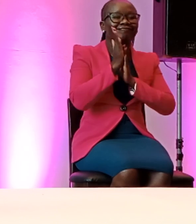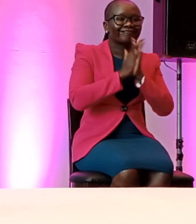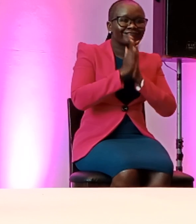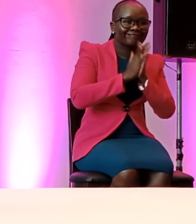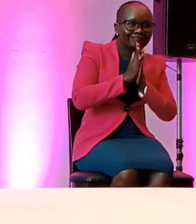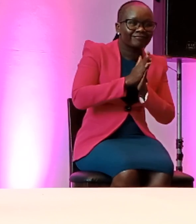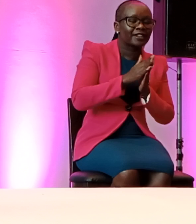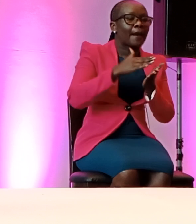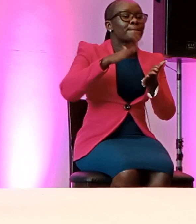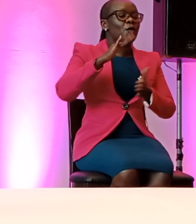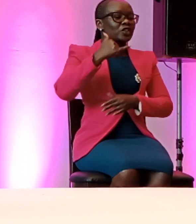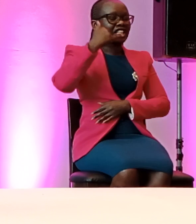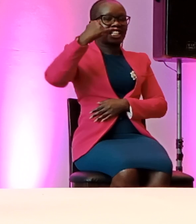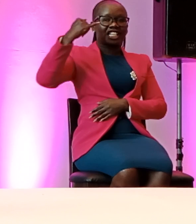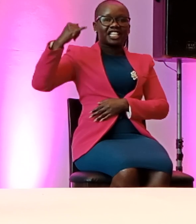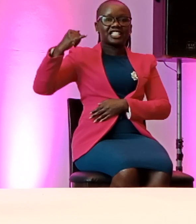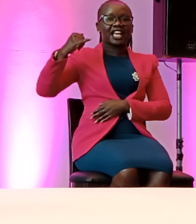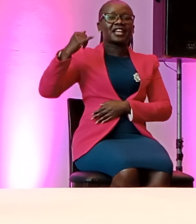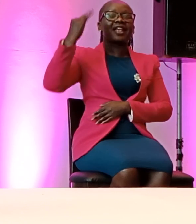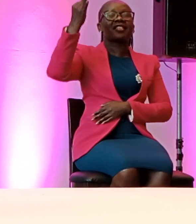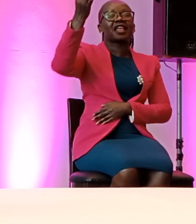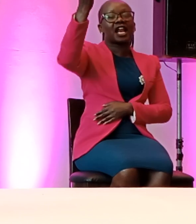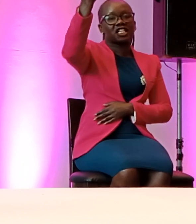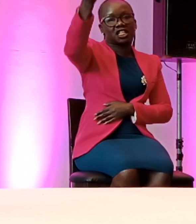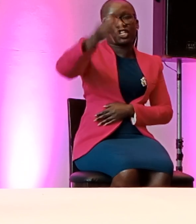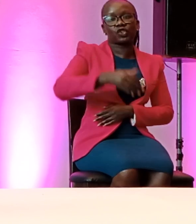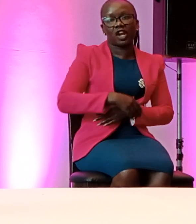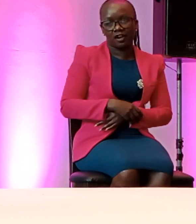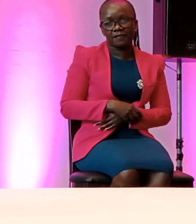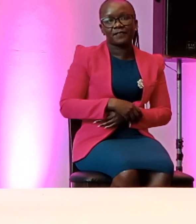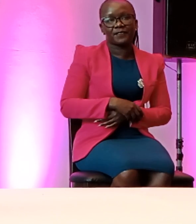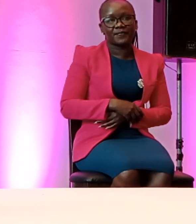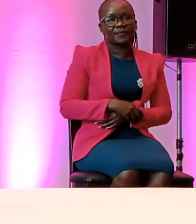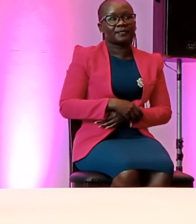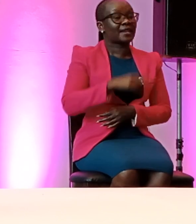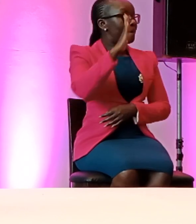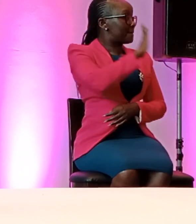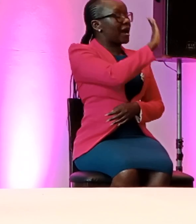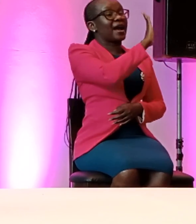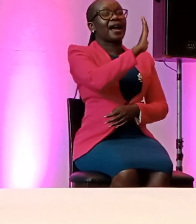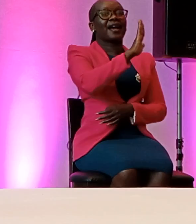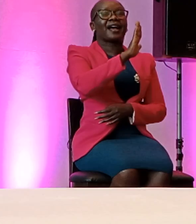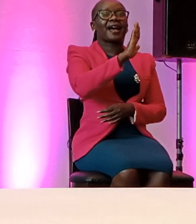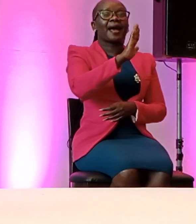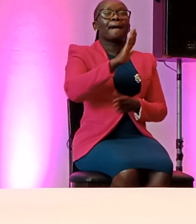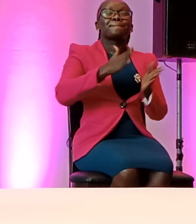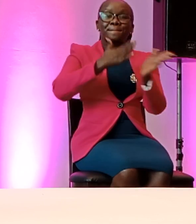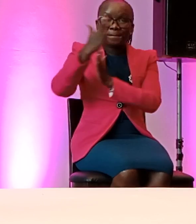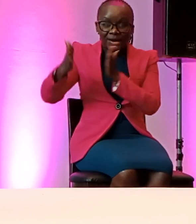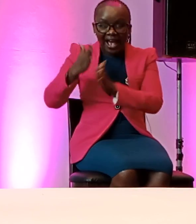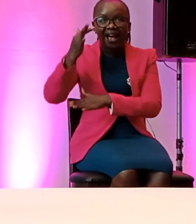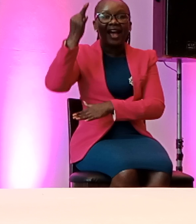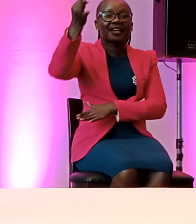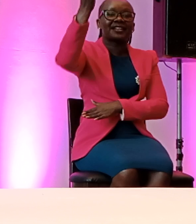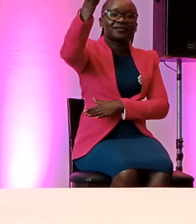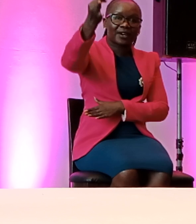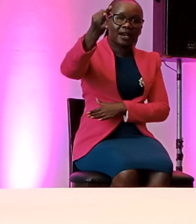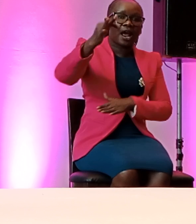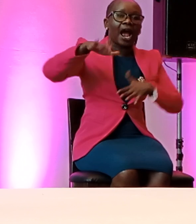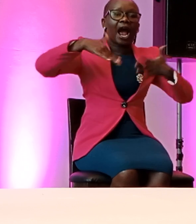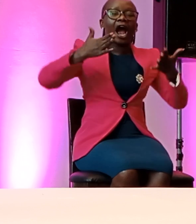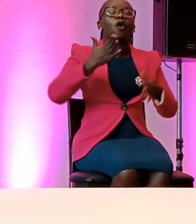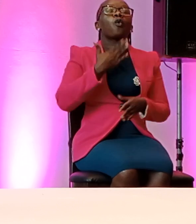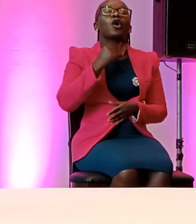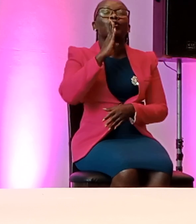designed their destination. I designed where I wanted